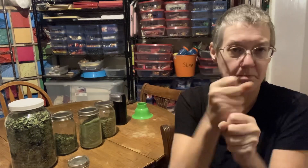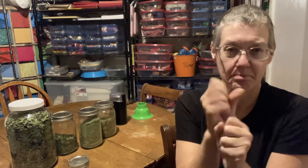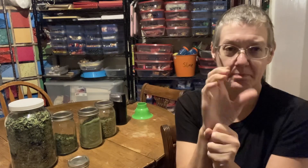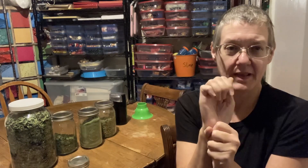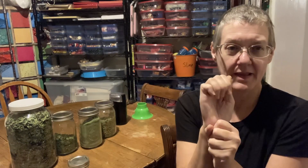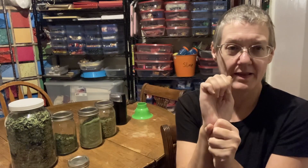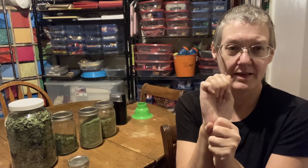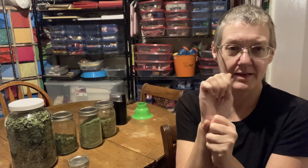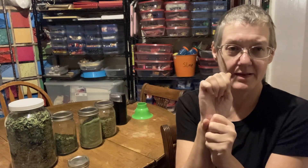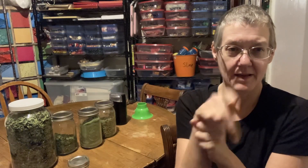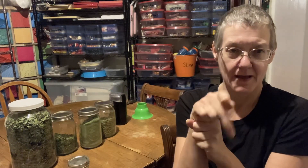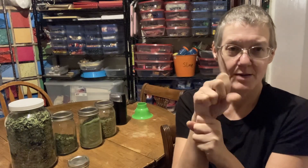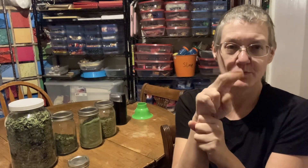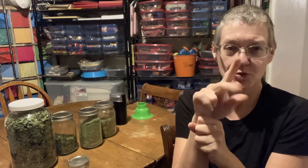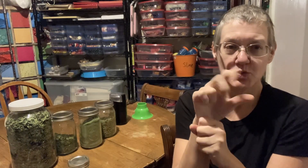You don't have to make the capsules.